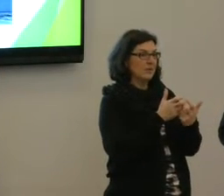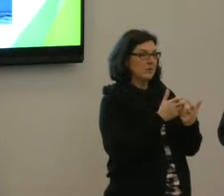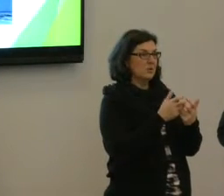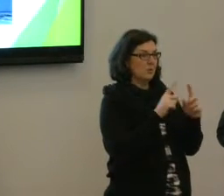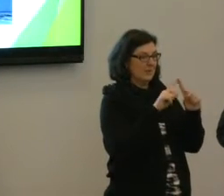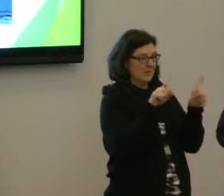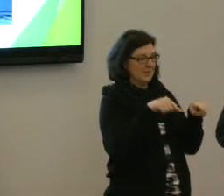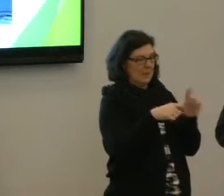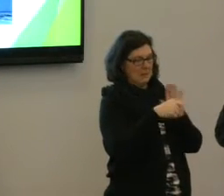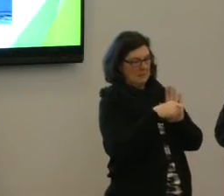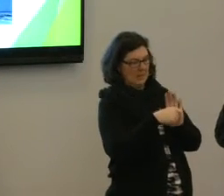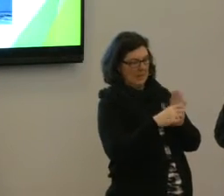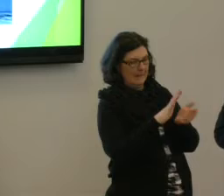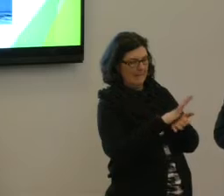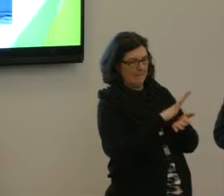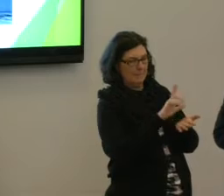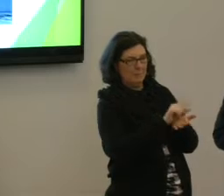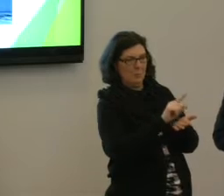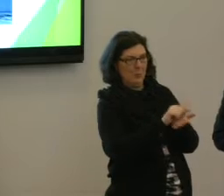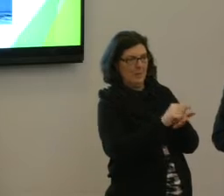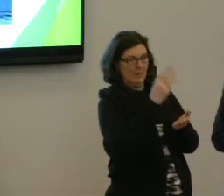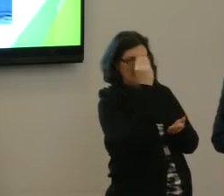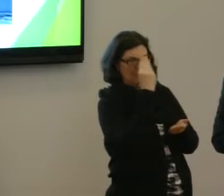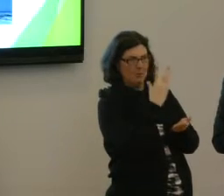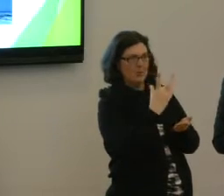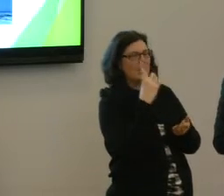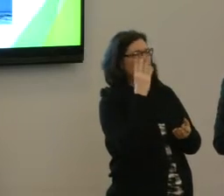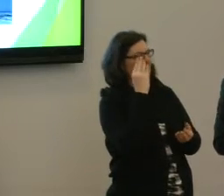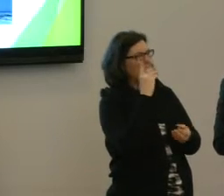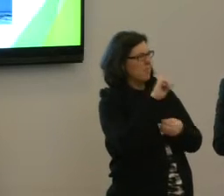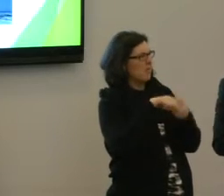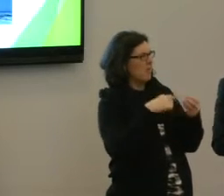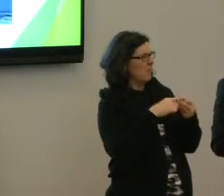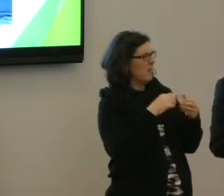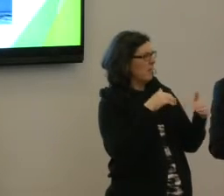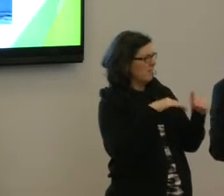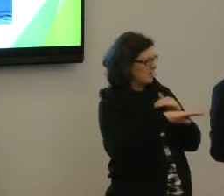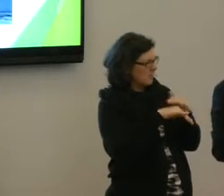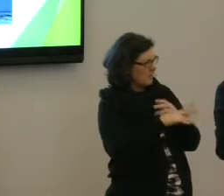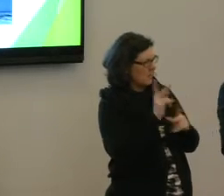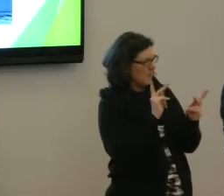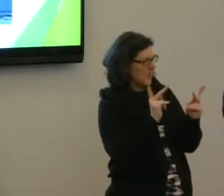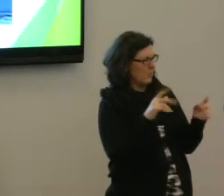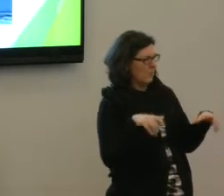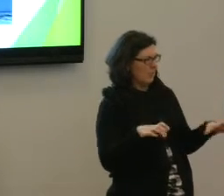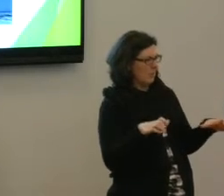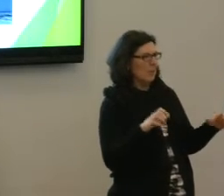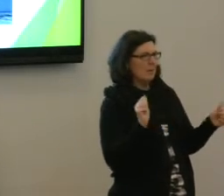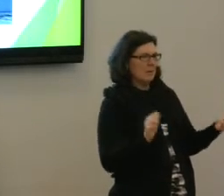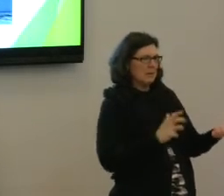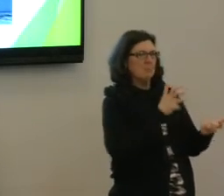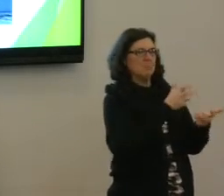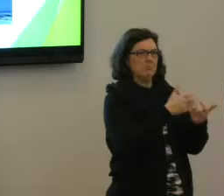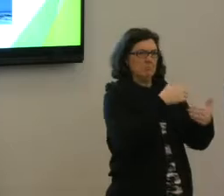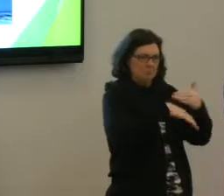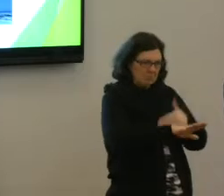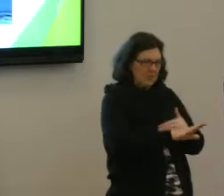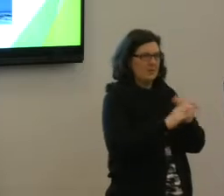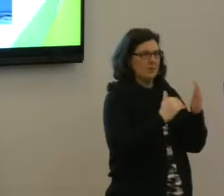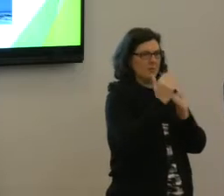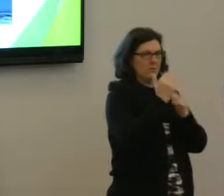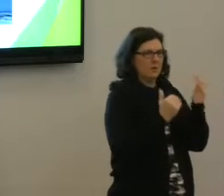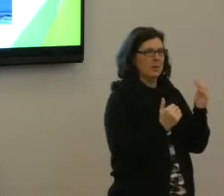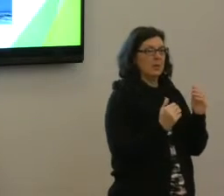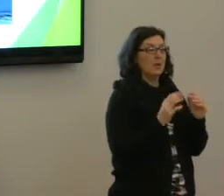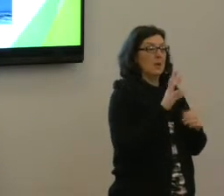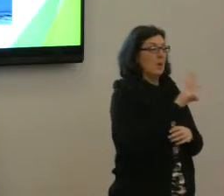it lets people know that these people here have thought about disability and maybe people can get in. You know, how do we let people on